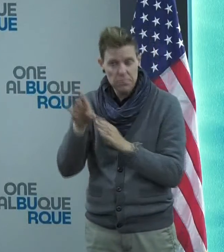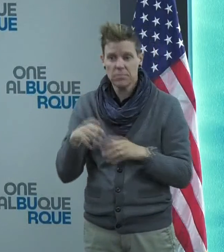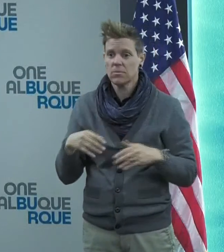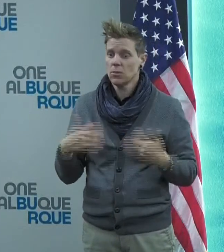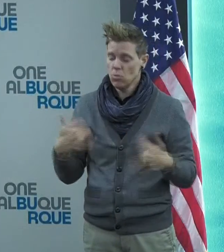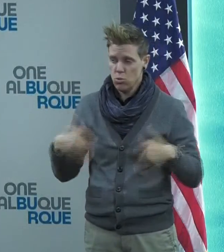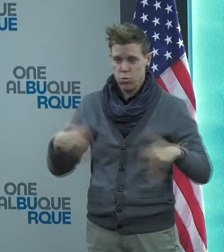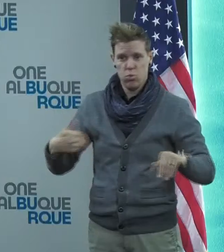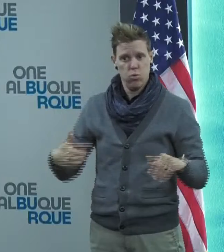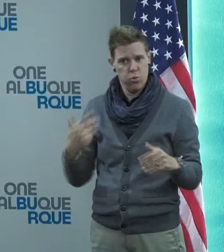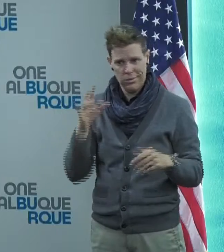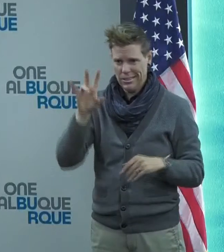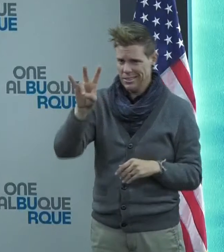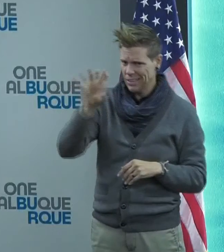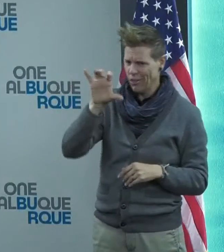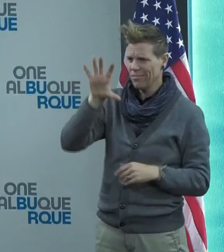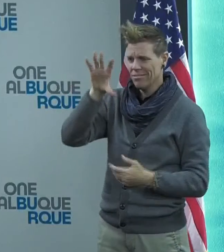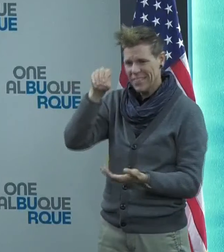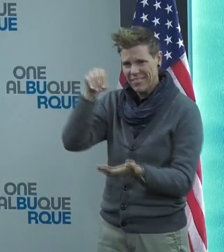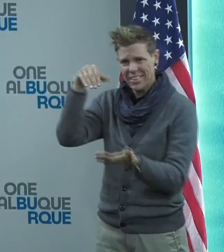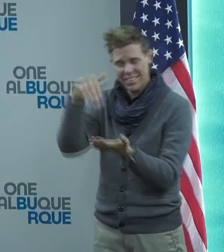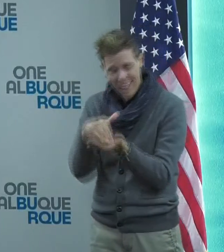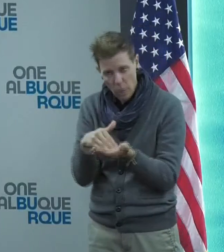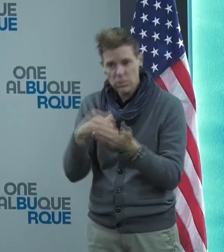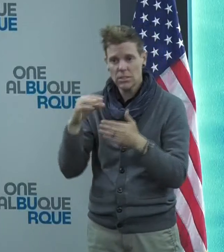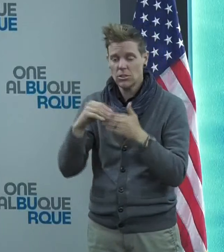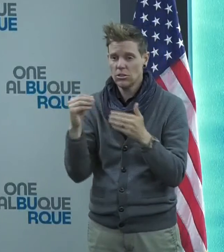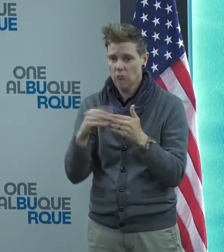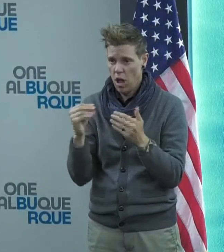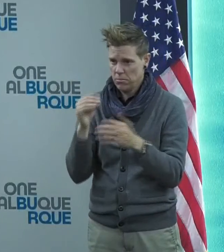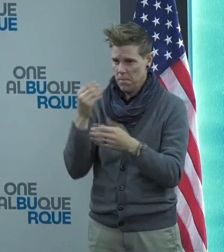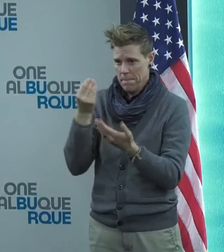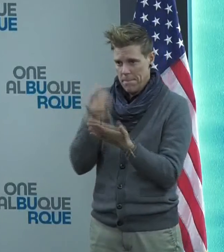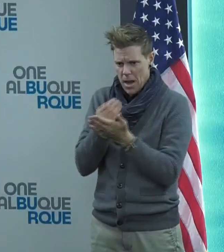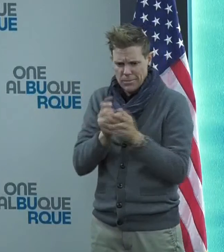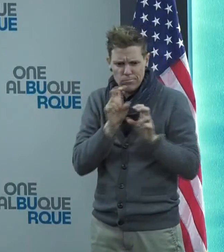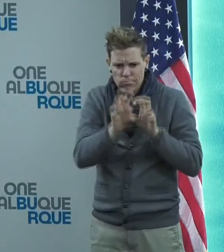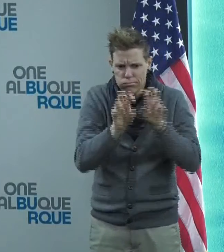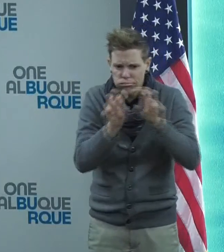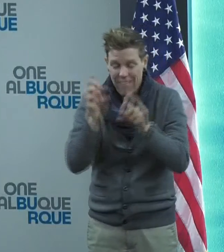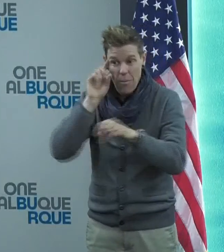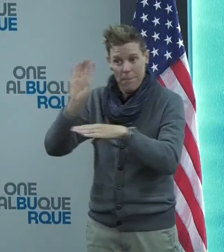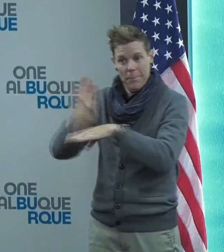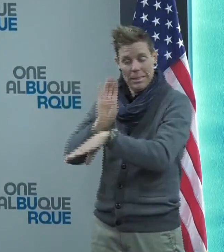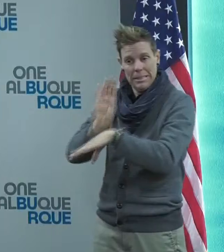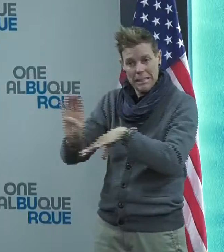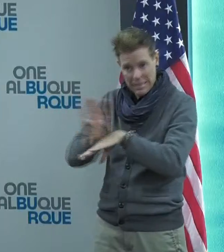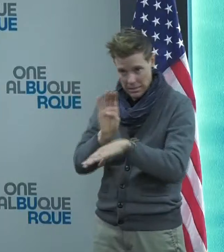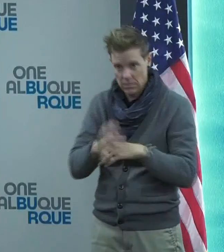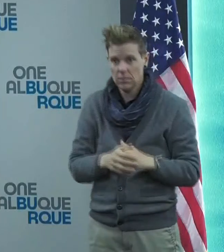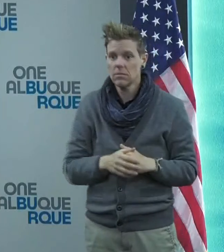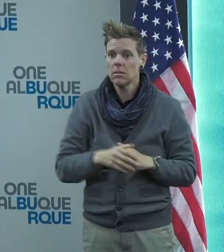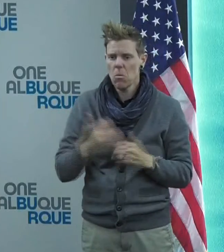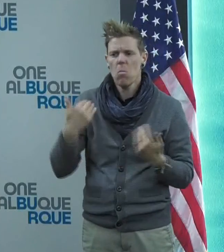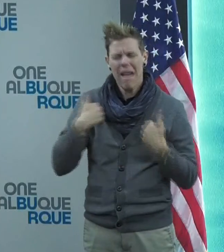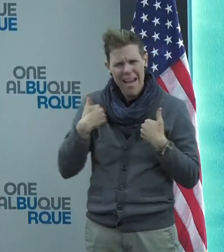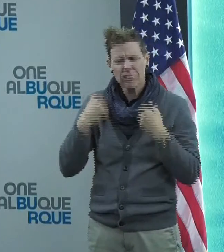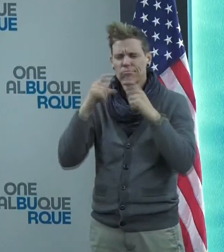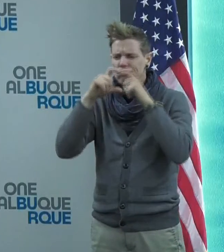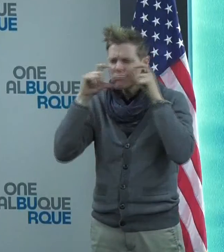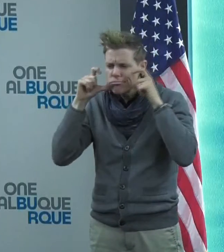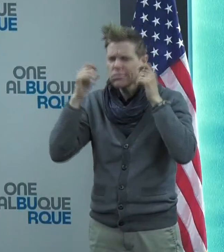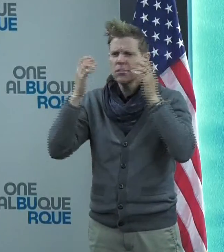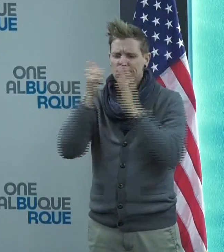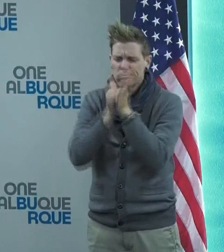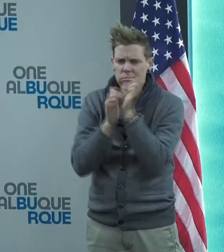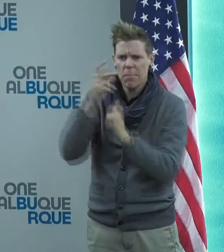$750,000 worth of business support to about 150 local businesses. And we have the PPE. We did get it from local